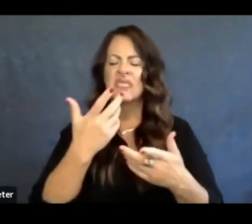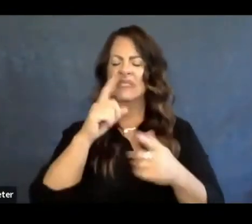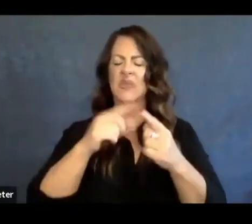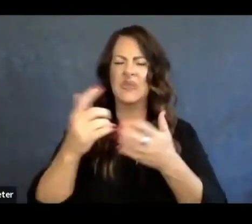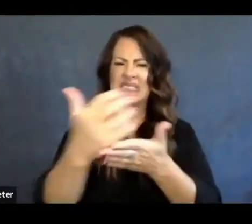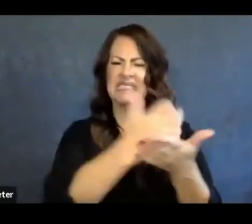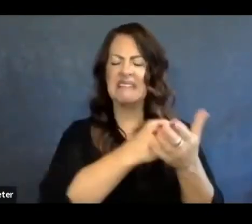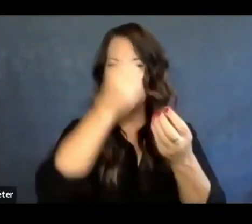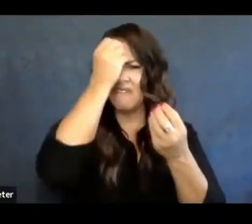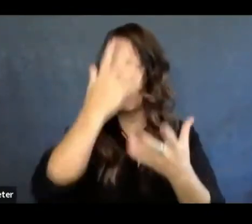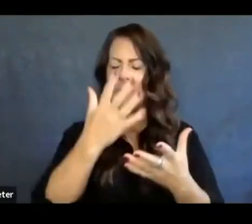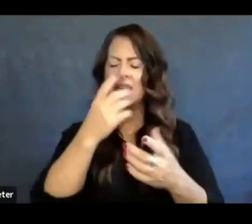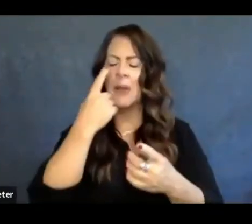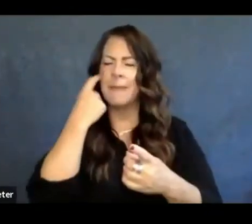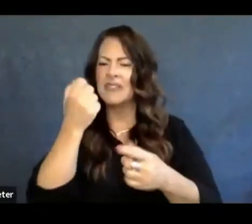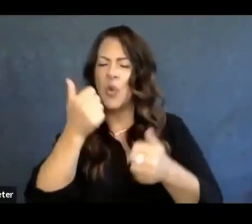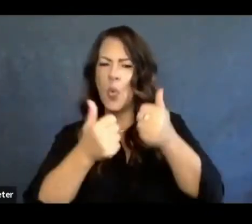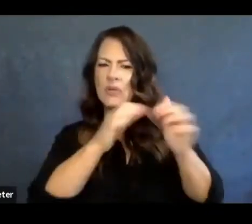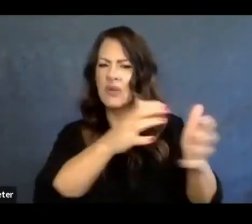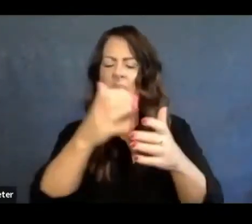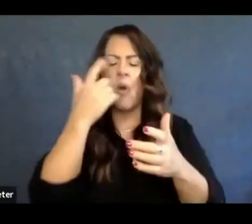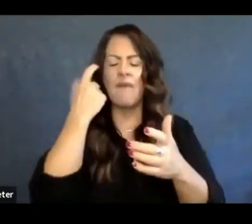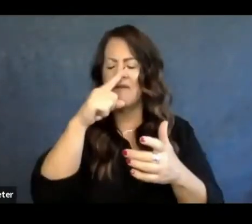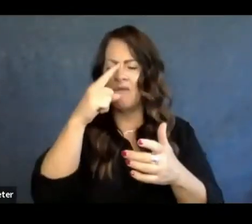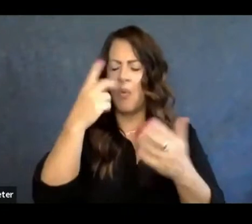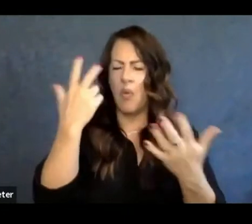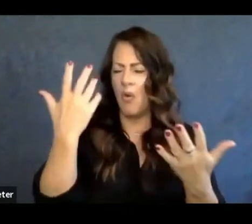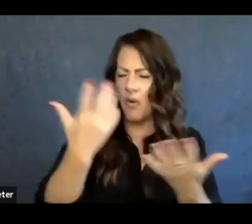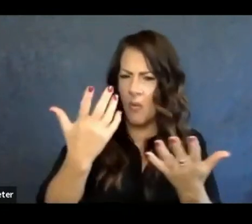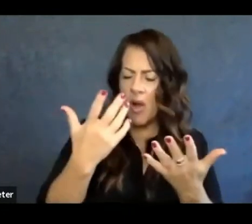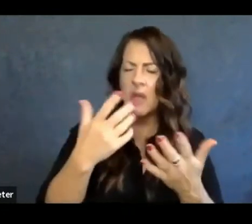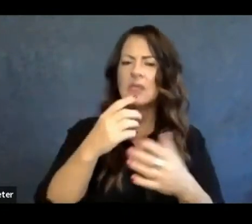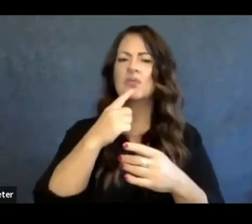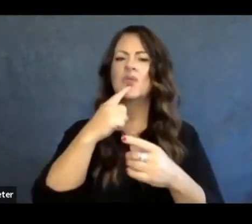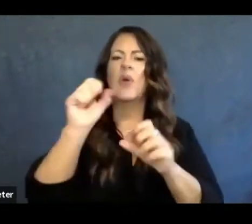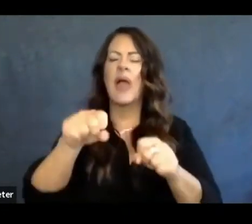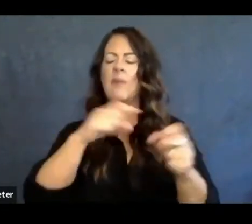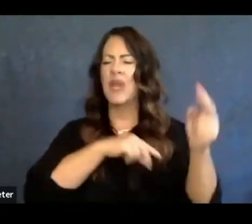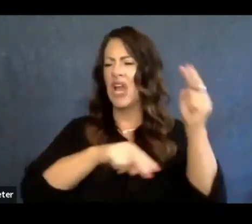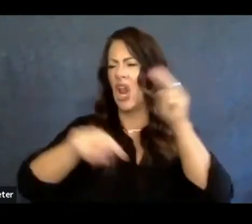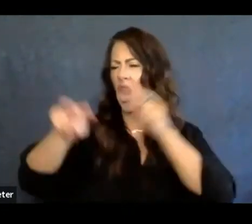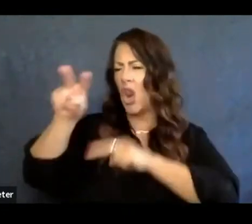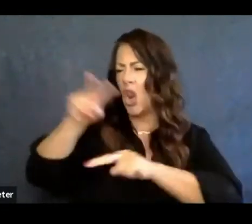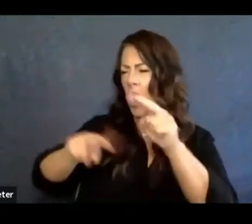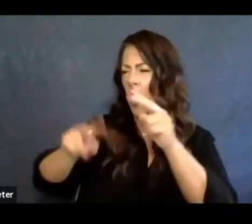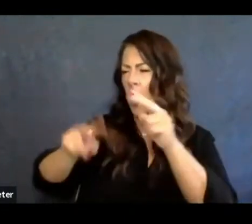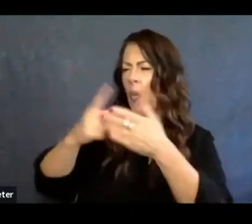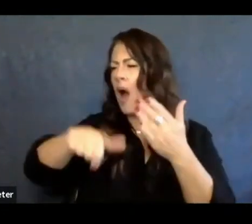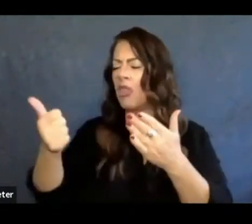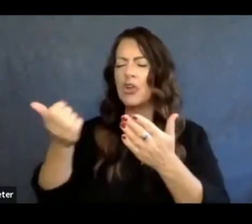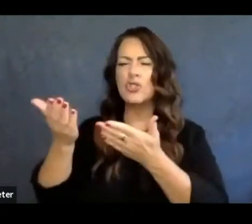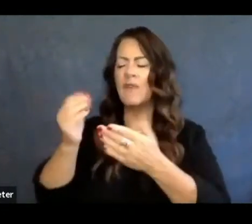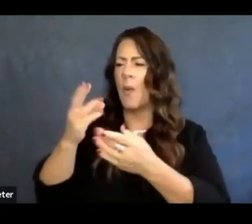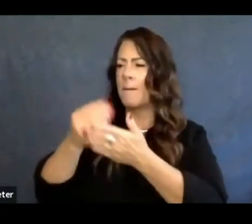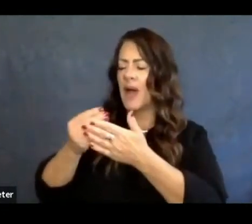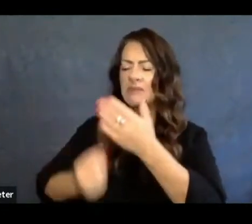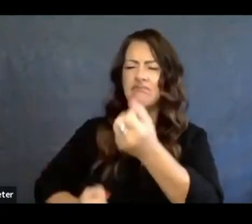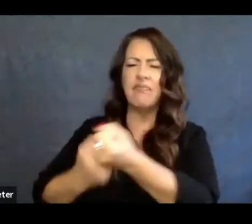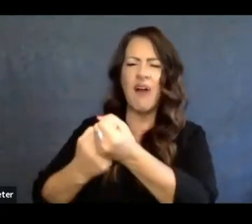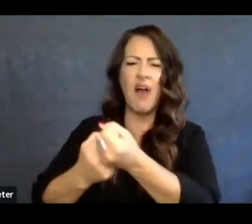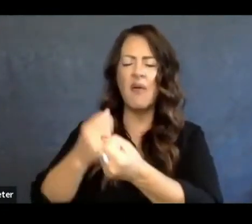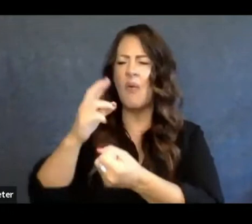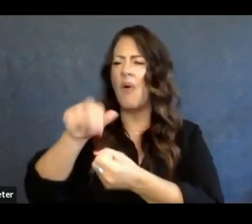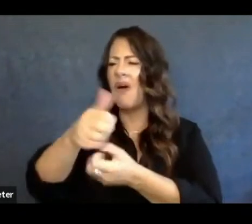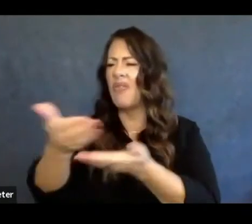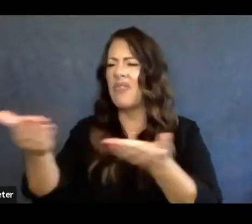just direct services, but other policy considerations and looking at any additional funding or